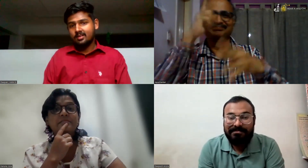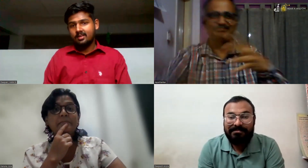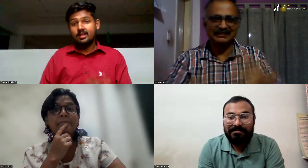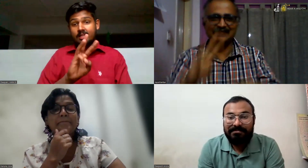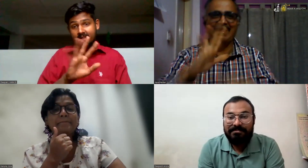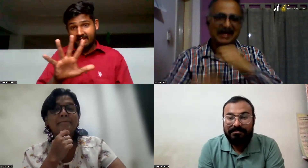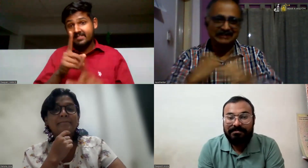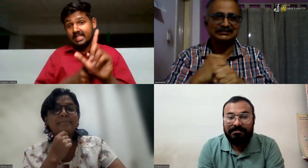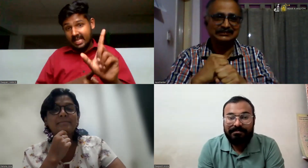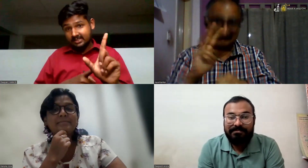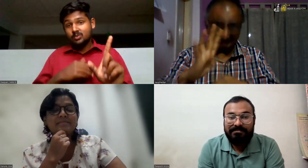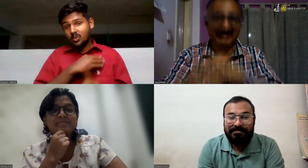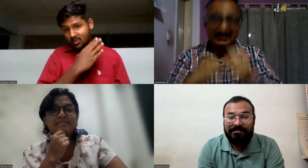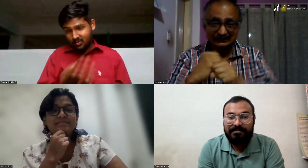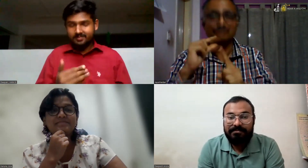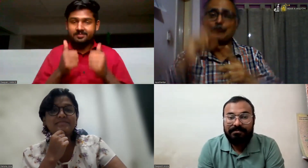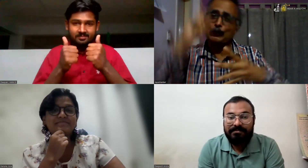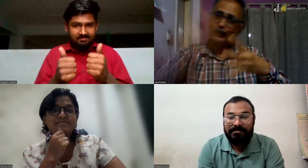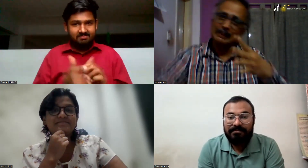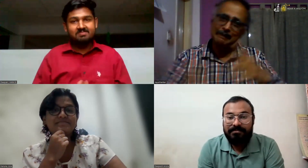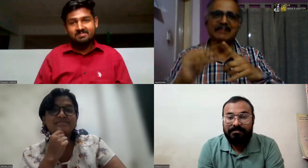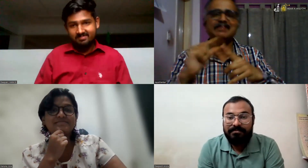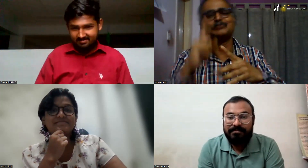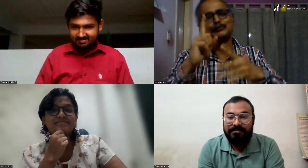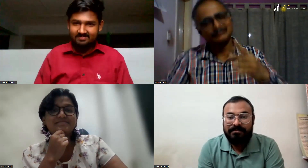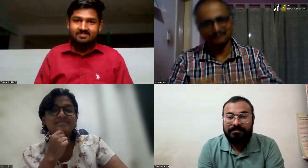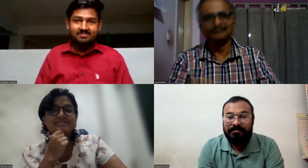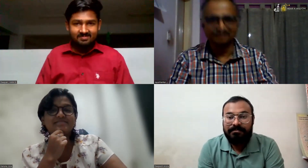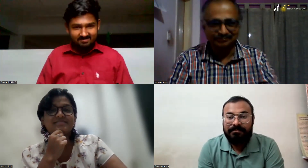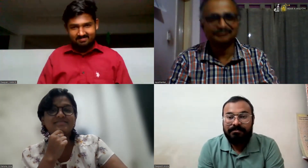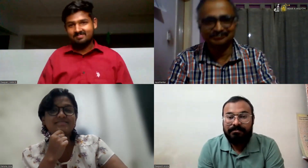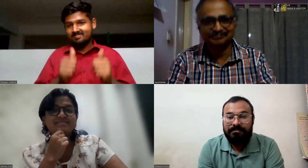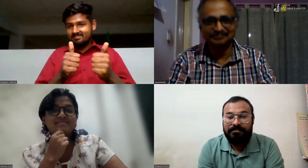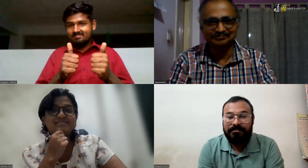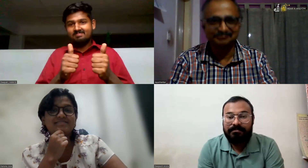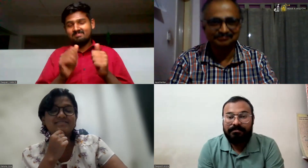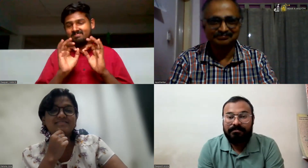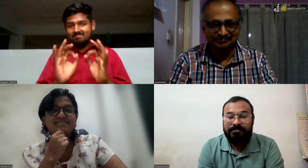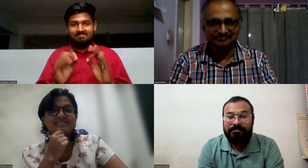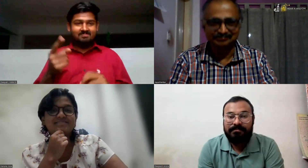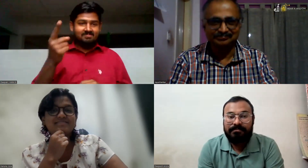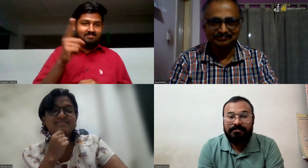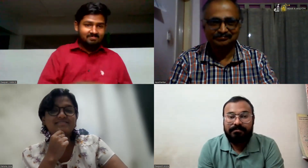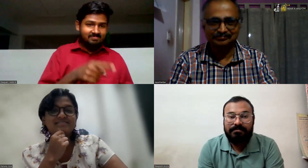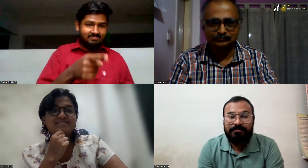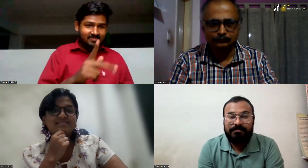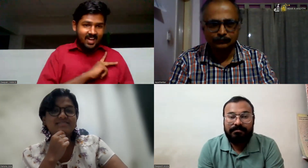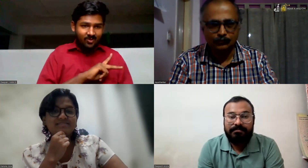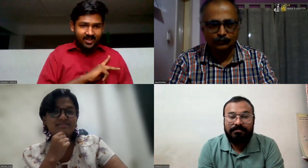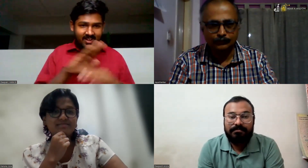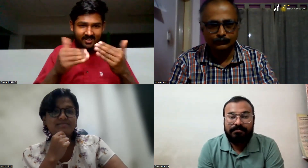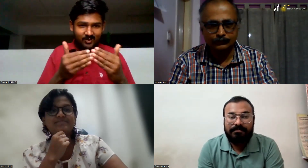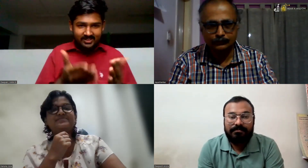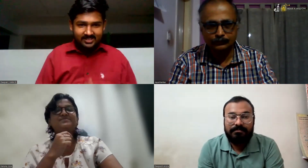where I am engaged in, and it's been more than kind of years, we can say.